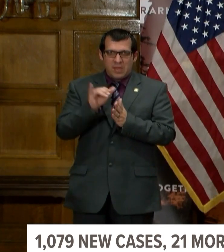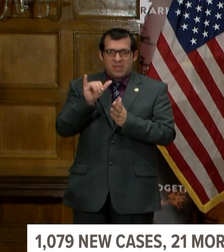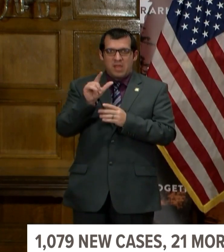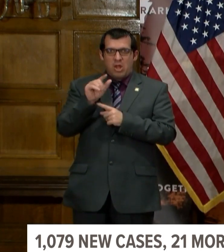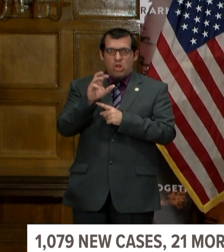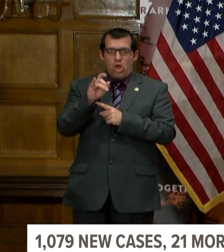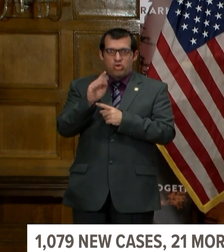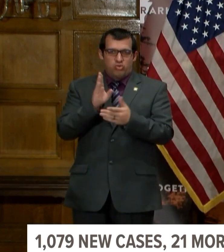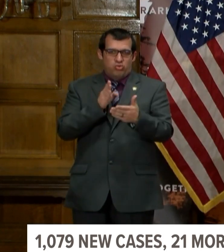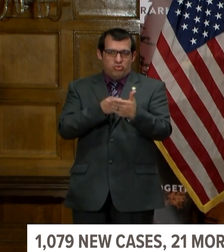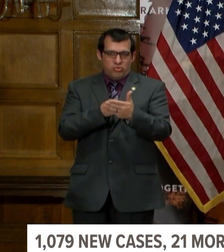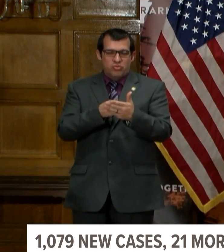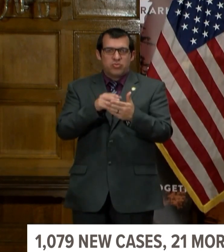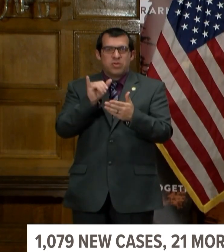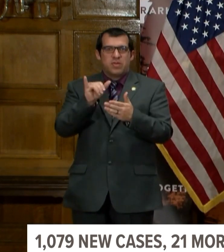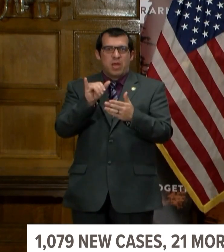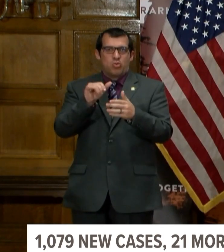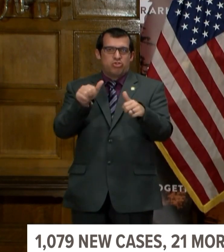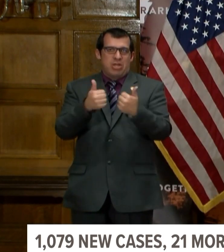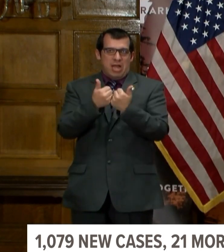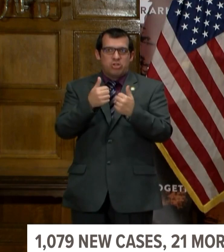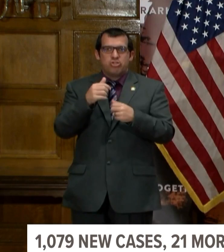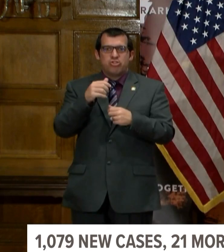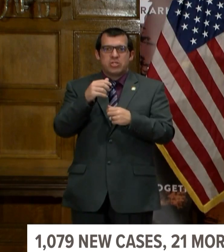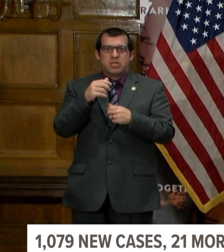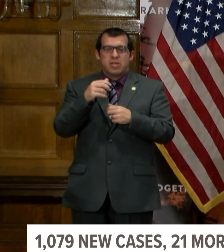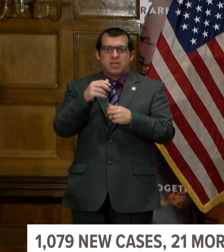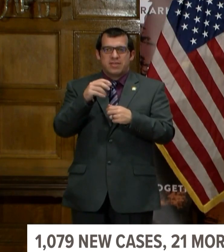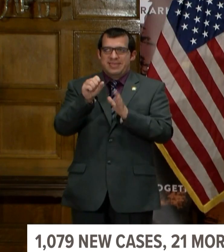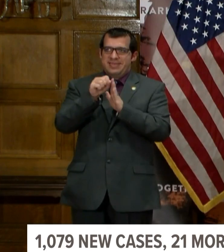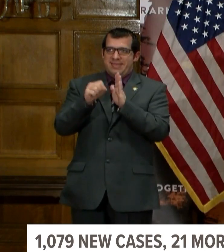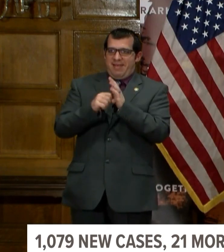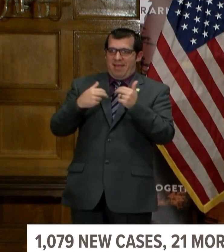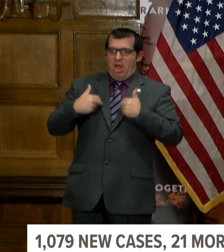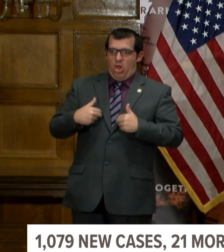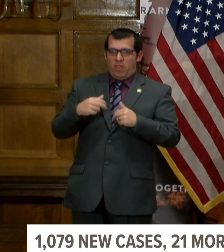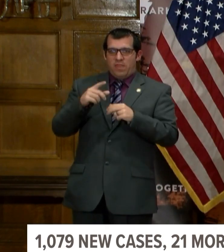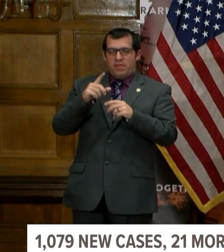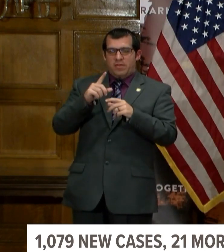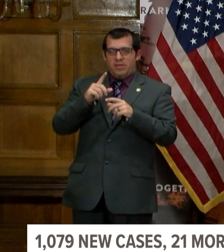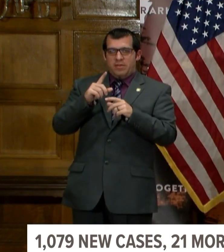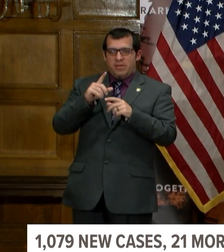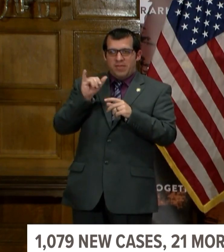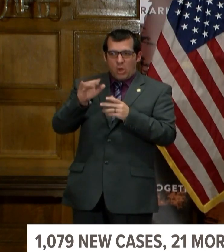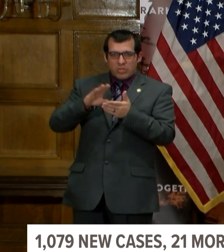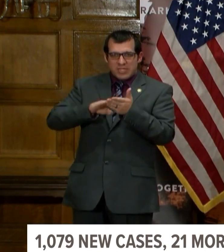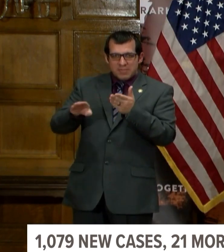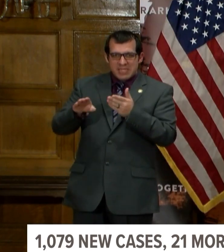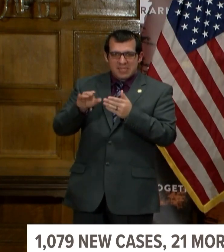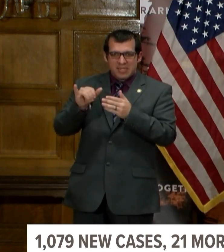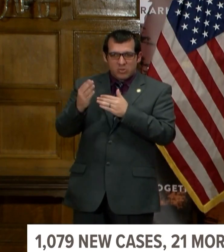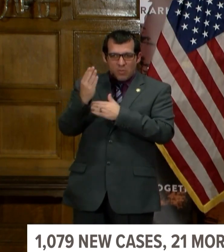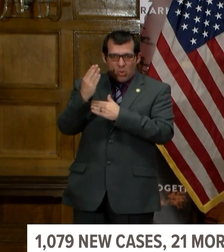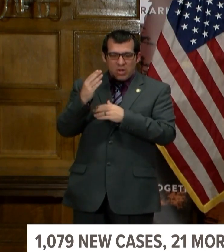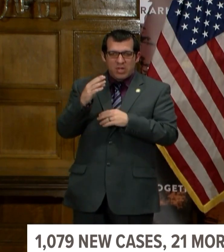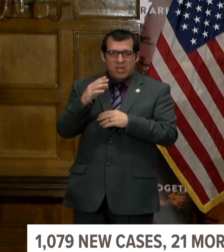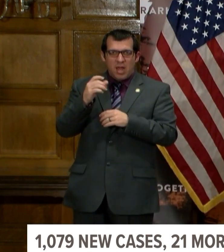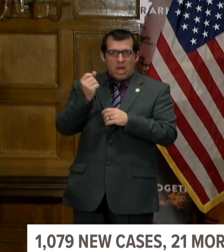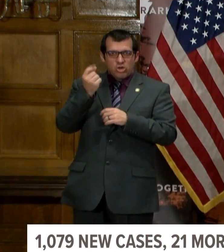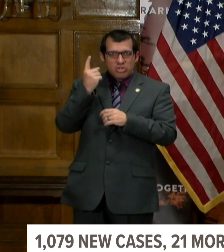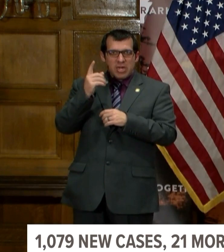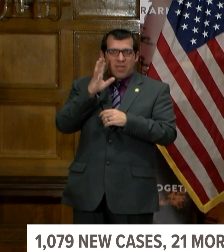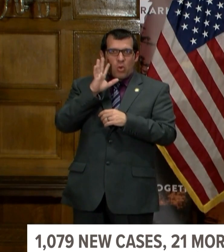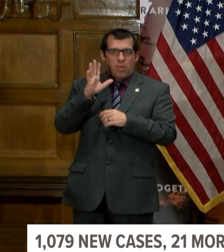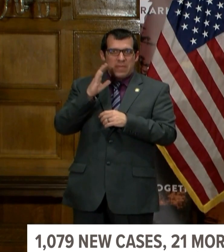challenging the state's health directives over the pandemic was dismissed by Judge Griffin this morning. I understand that there's going to